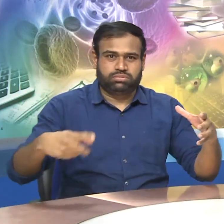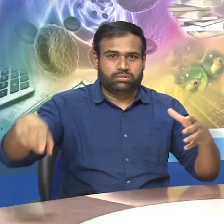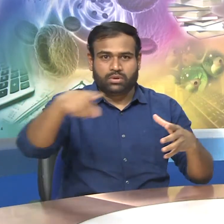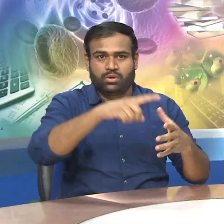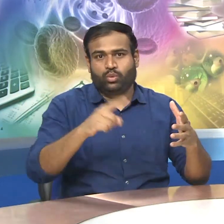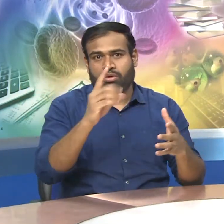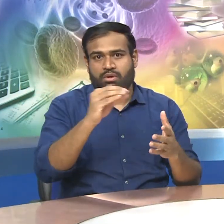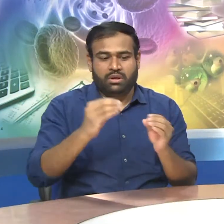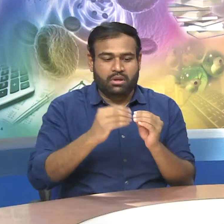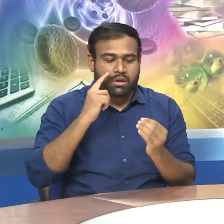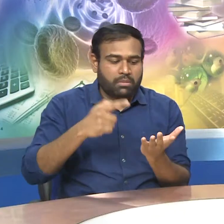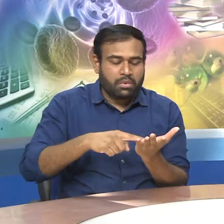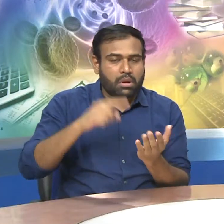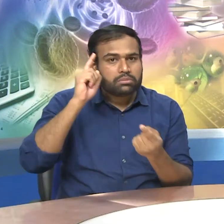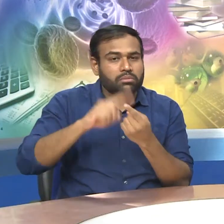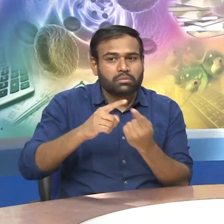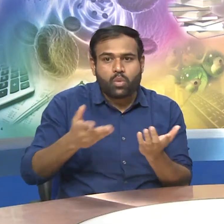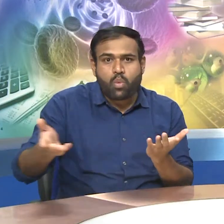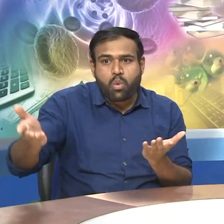in case of a tie.